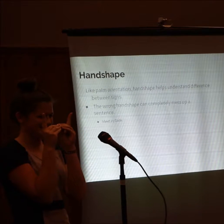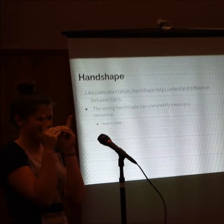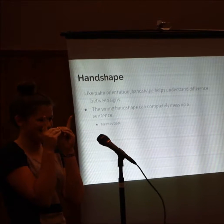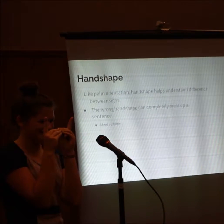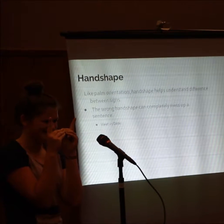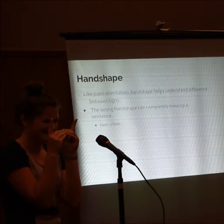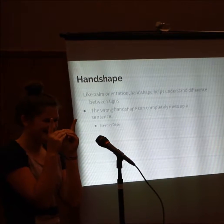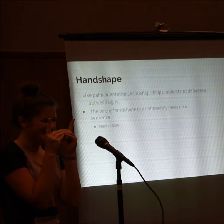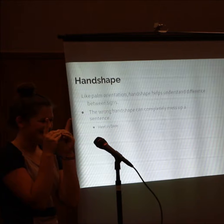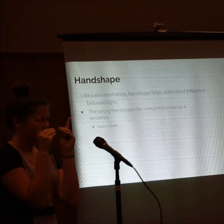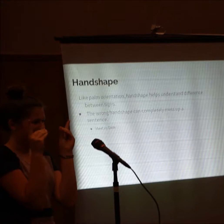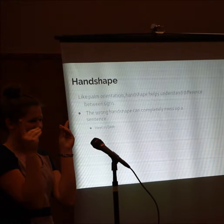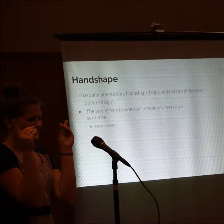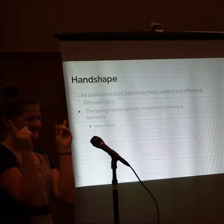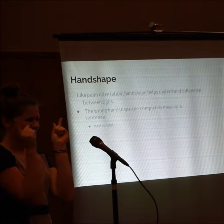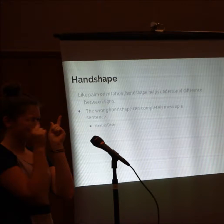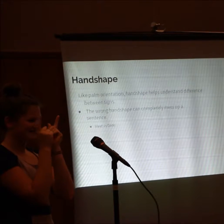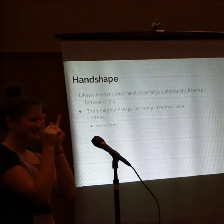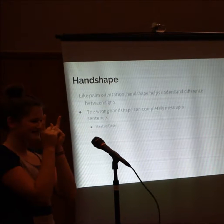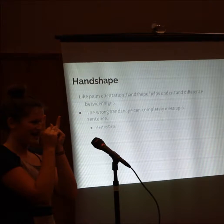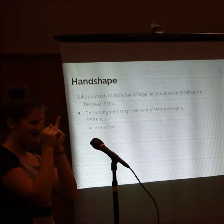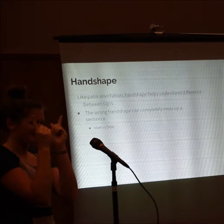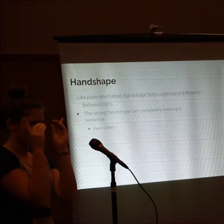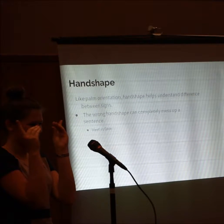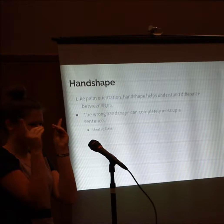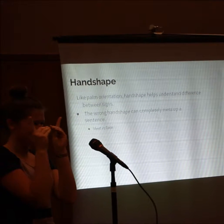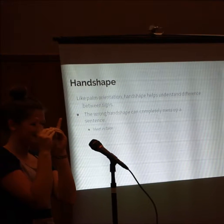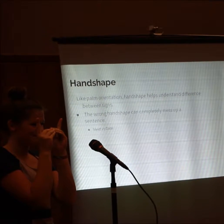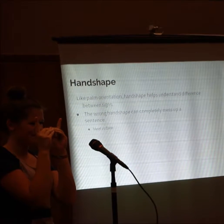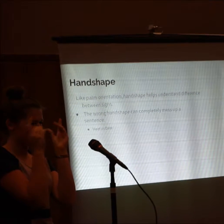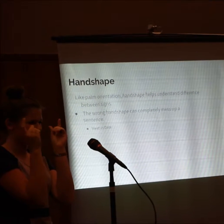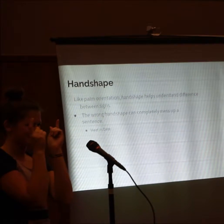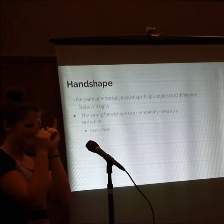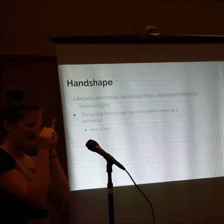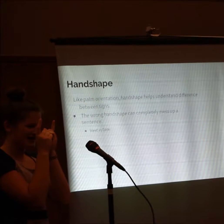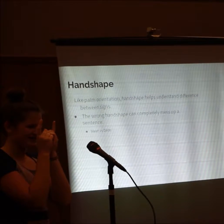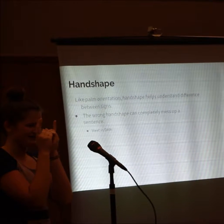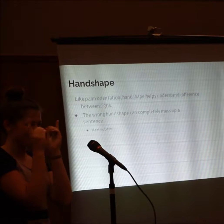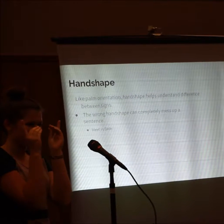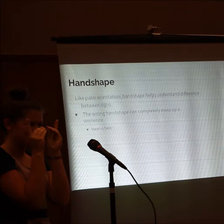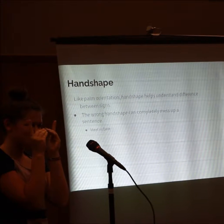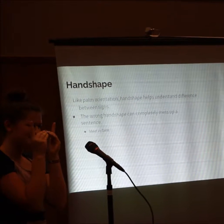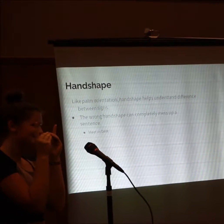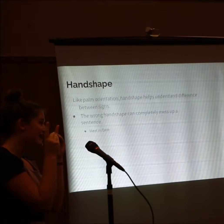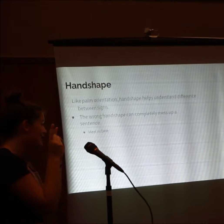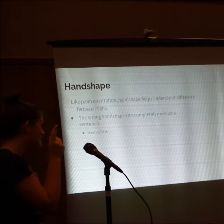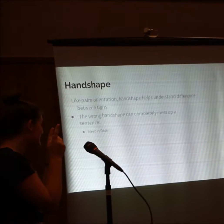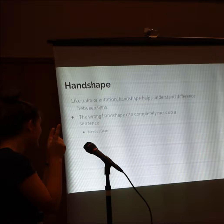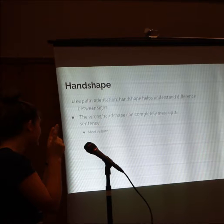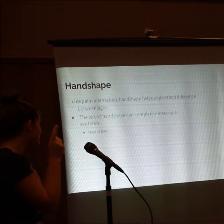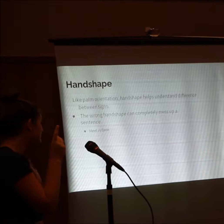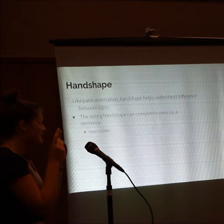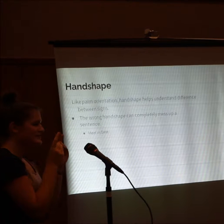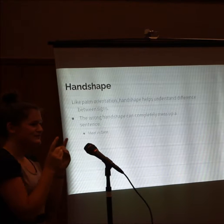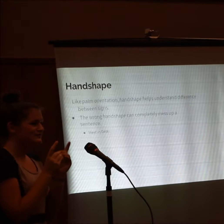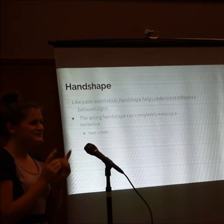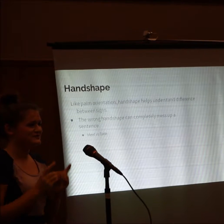date. And those hand shape, it's the same thing except that hand shape. Now, if you mess that up, you're going to lose a